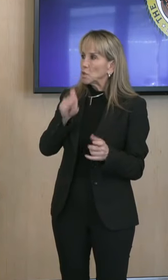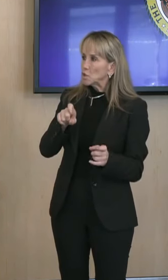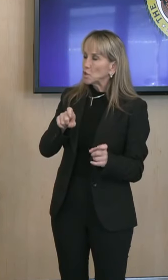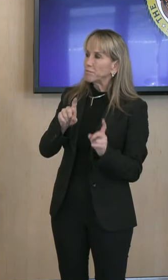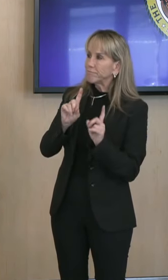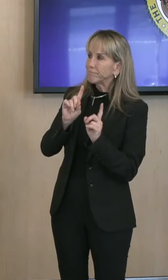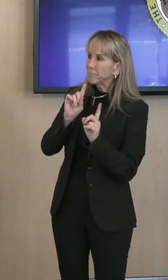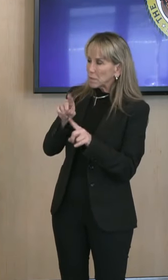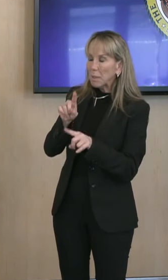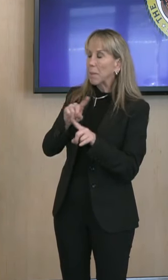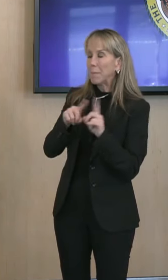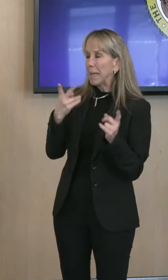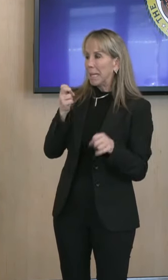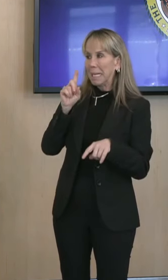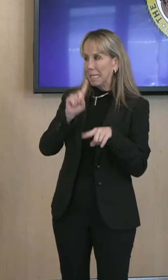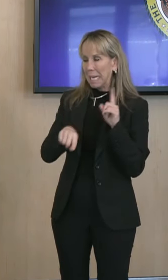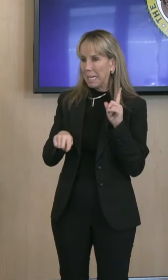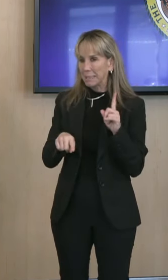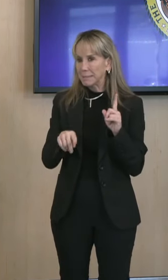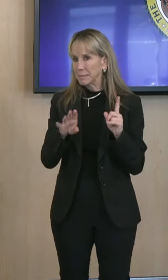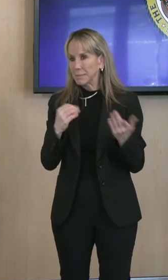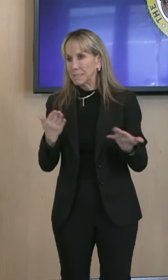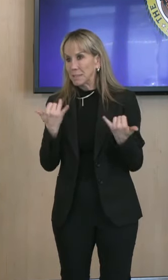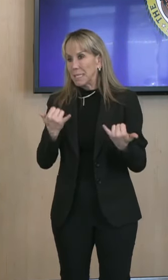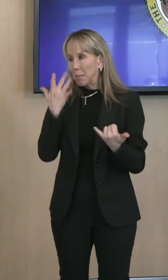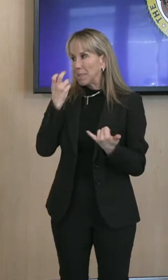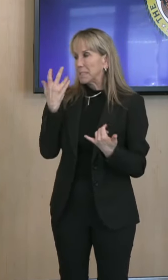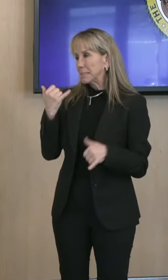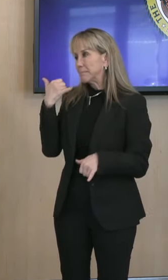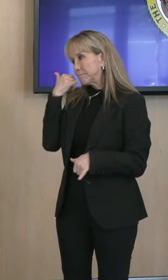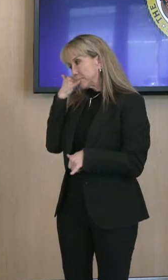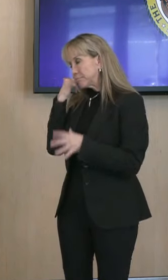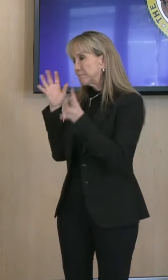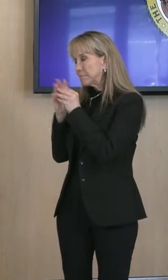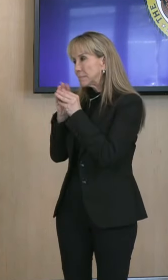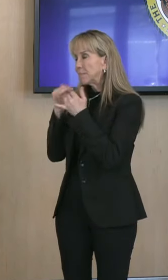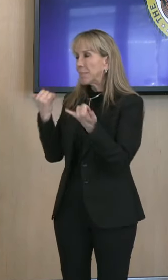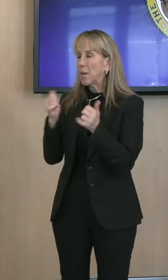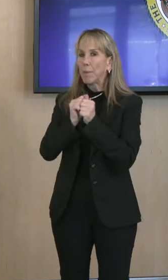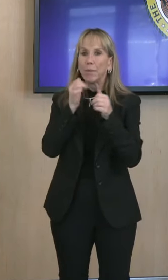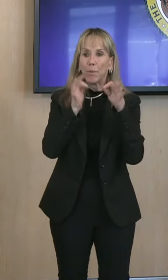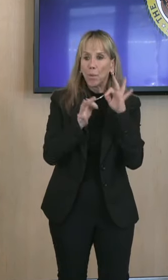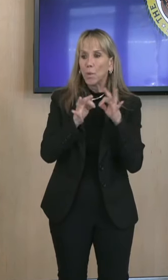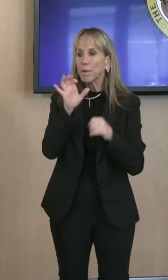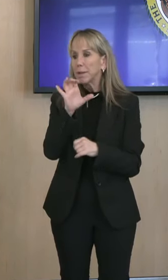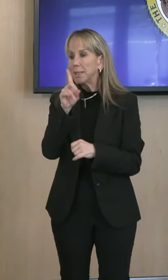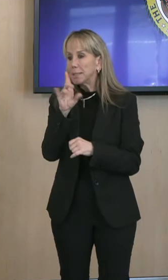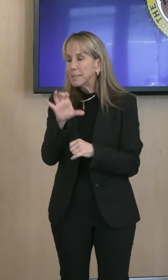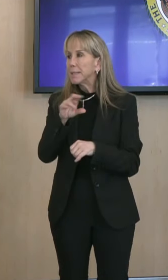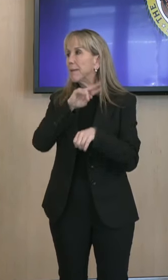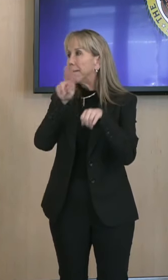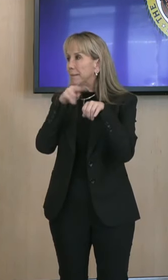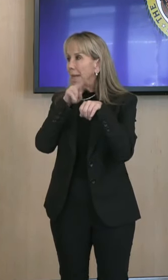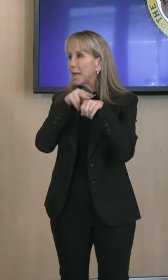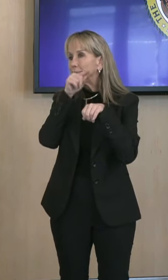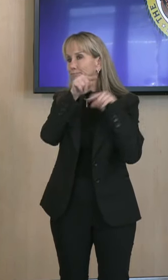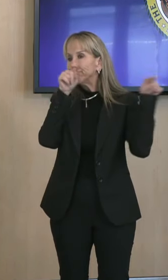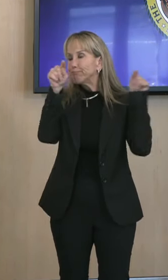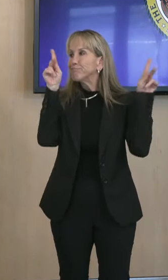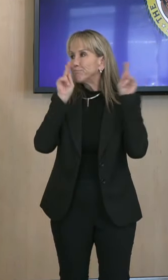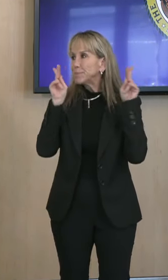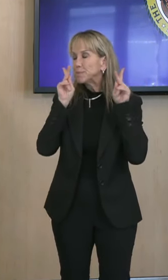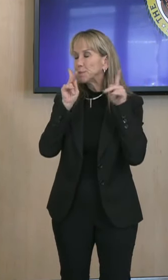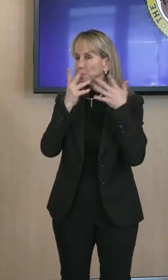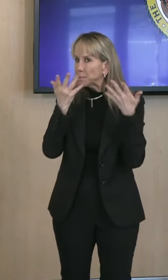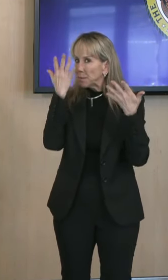of ongoing conversations happening with Port, State, CDC, national leadership in terms of